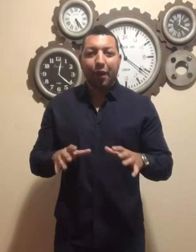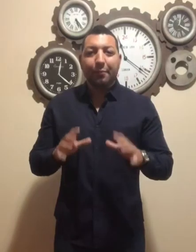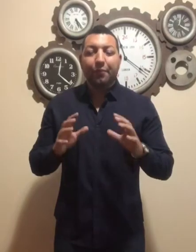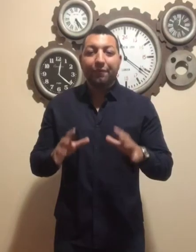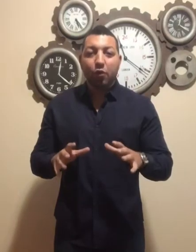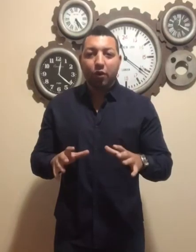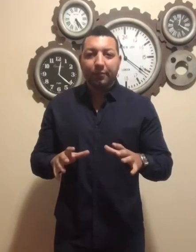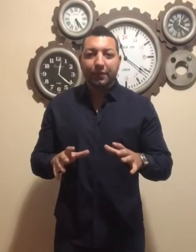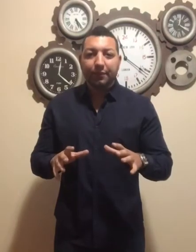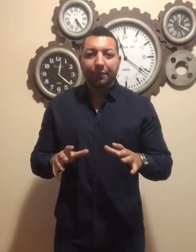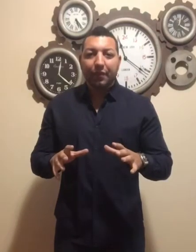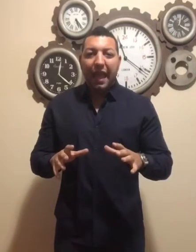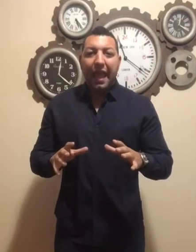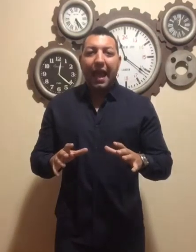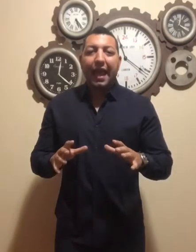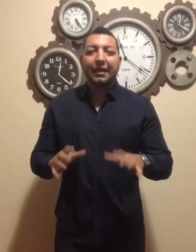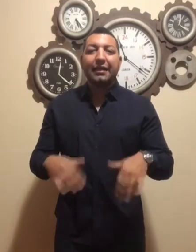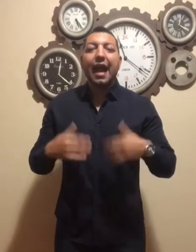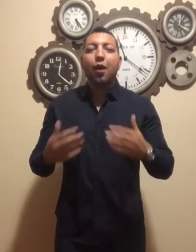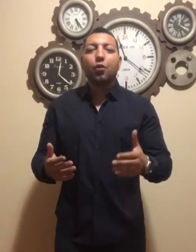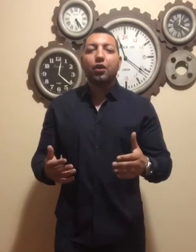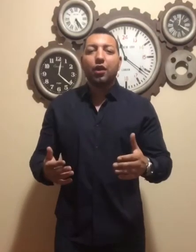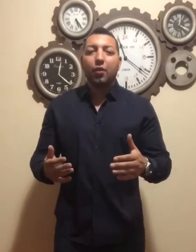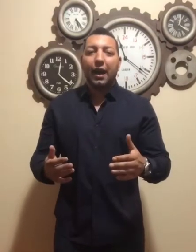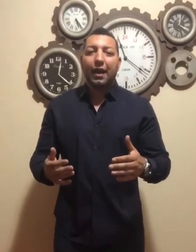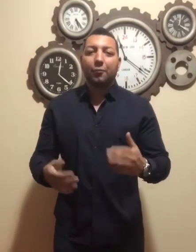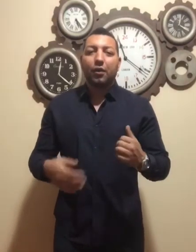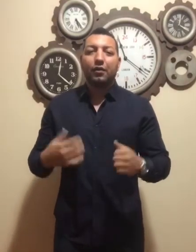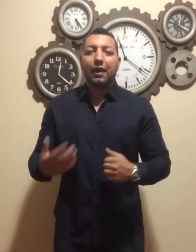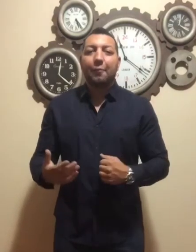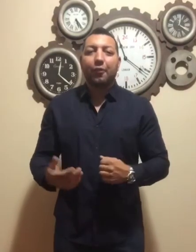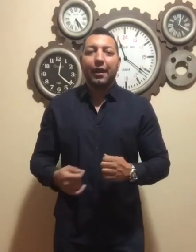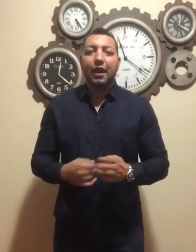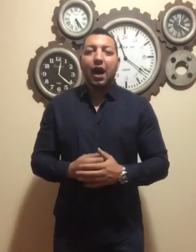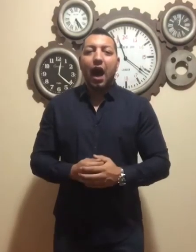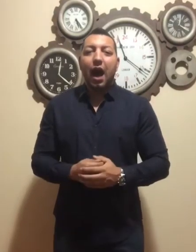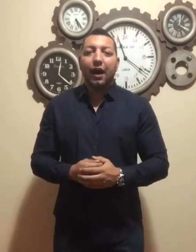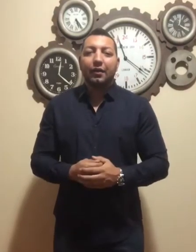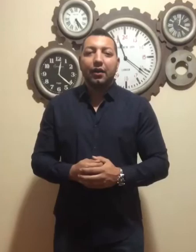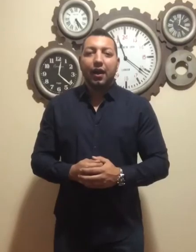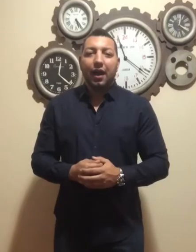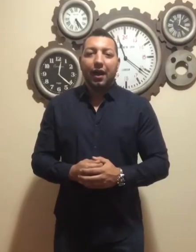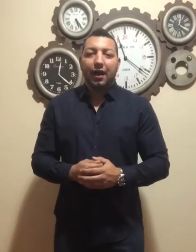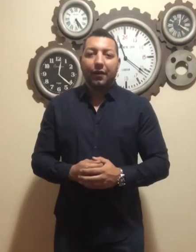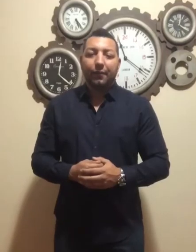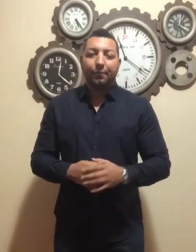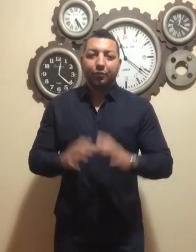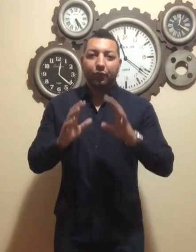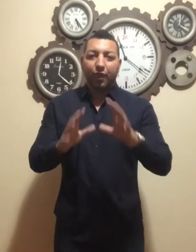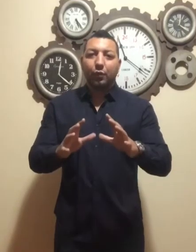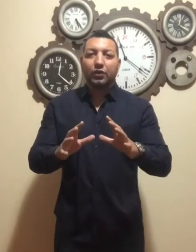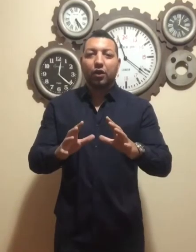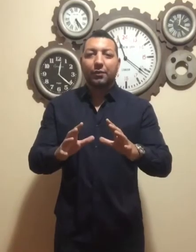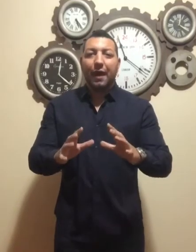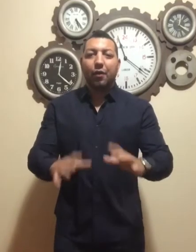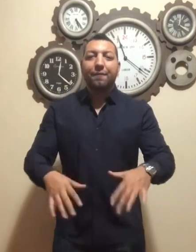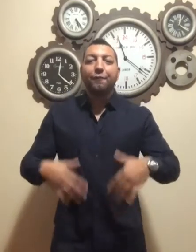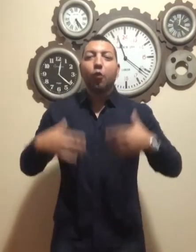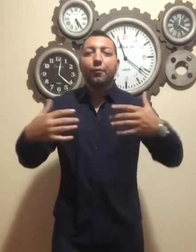brain performs, and now we're going to go ahead and we're going to elaborate on, we talked about